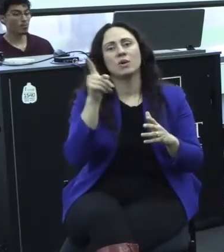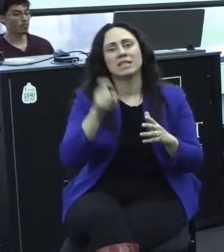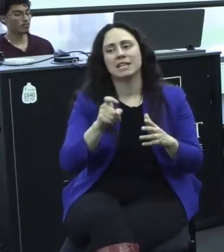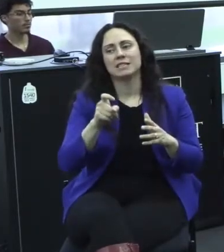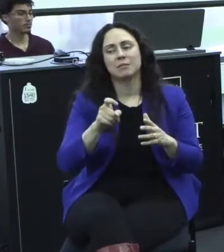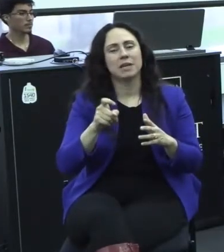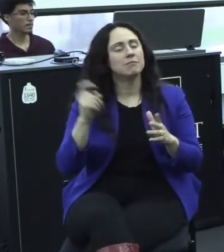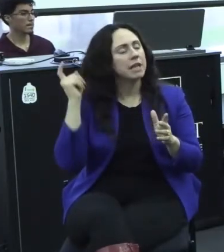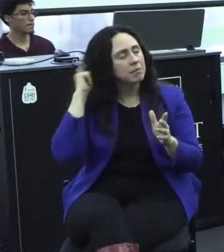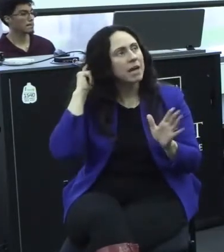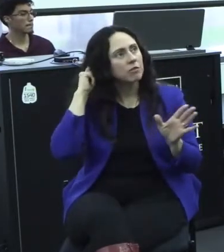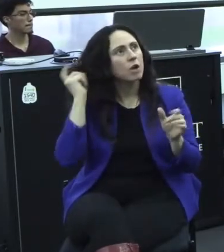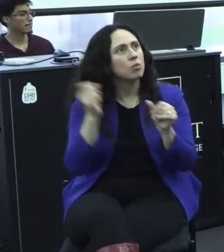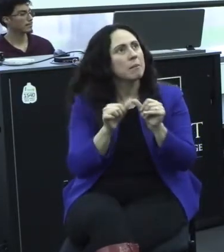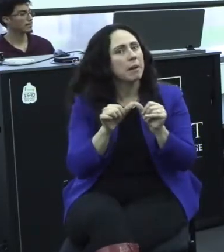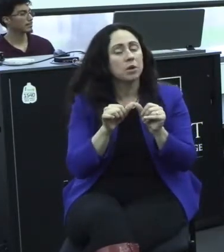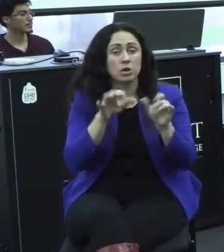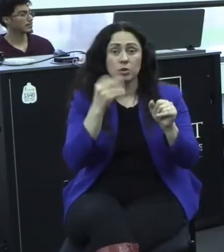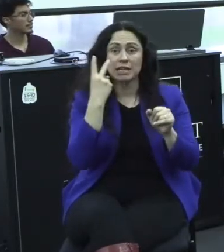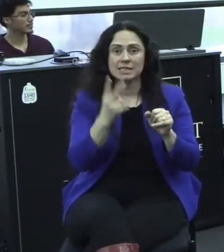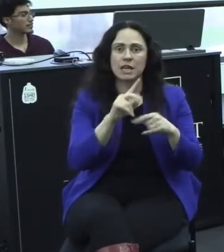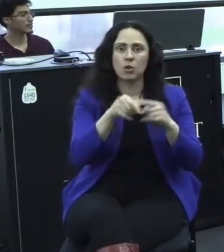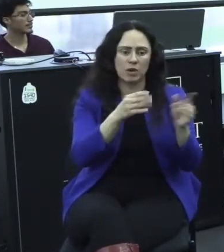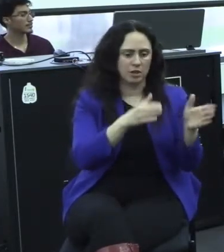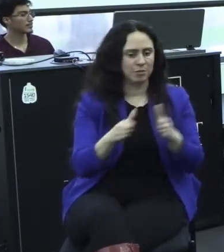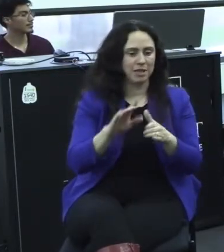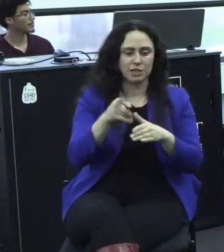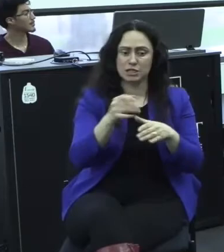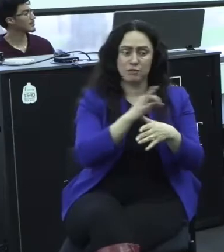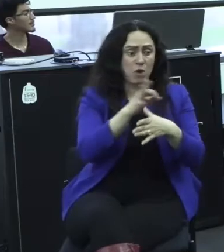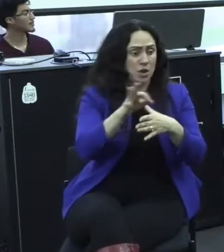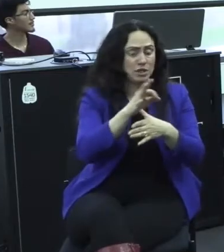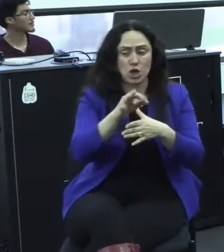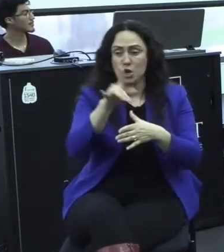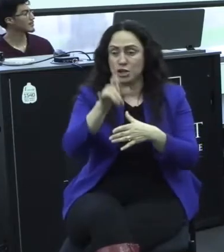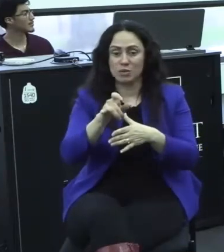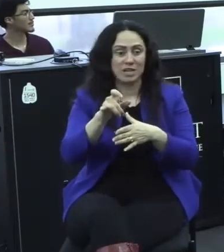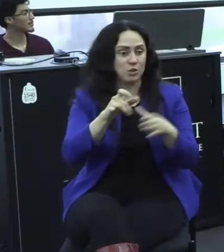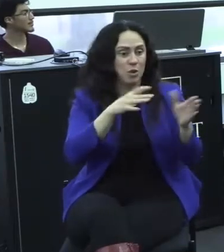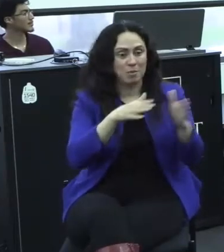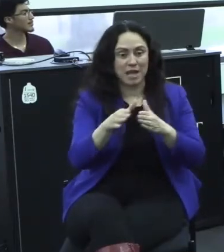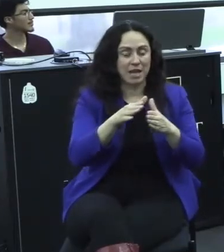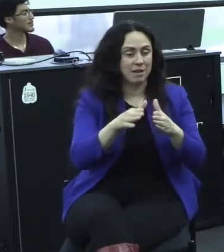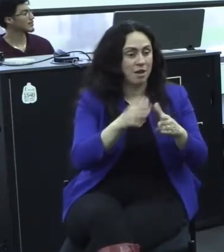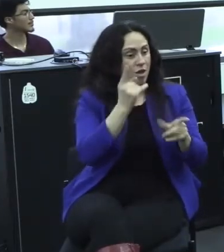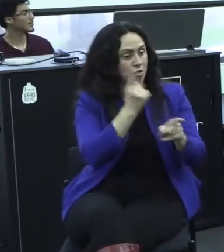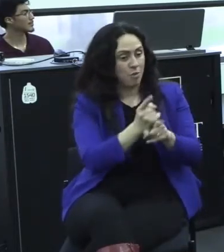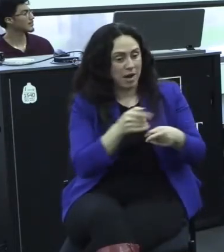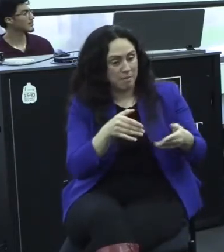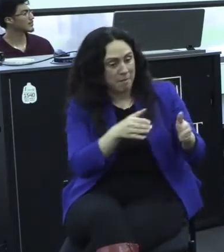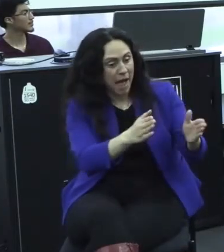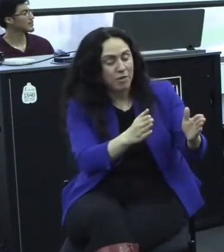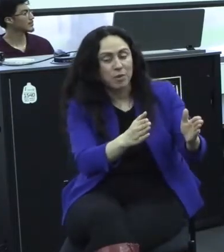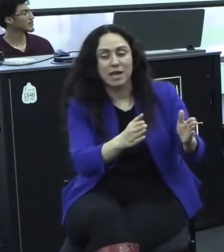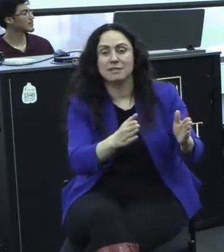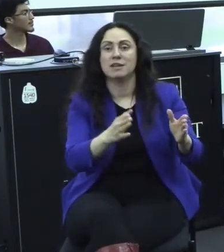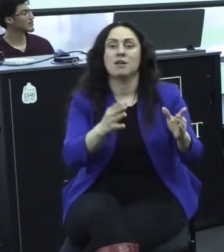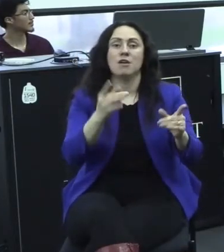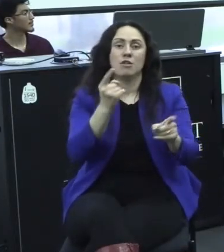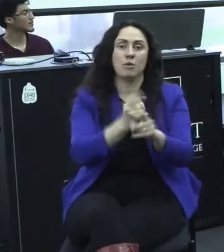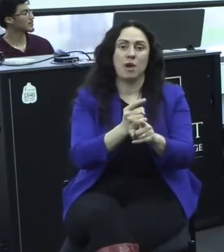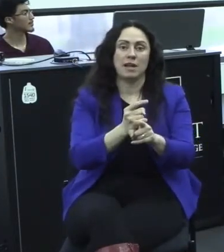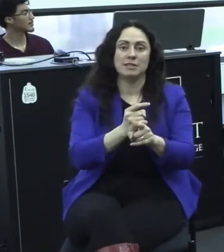behind your head. So as you can see here, even when you're planning just furniture, we need to plan the right pathways. We need to plan the right amount